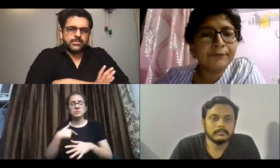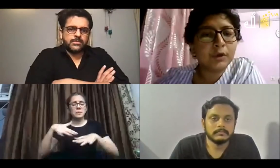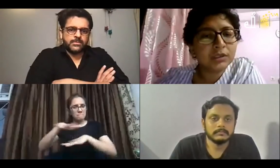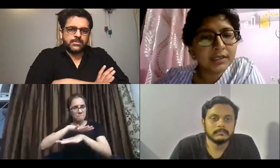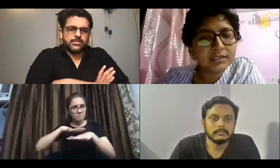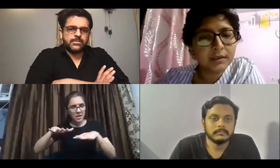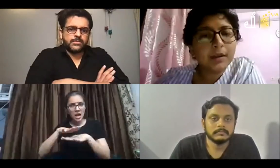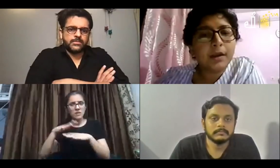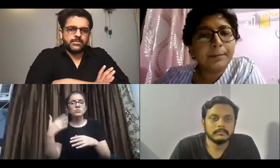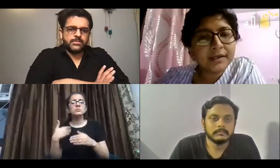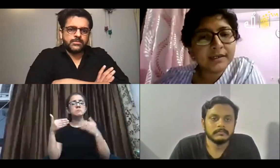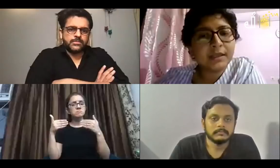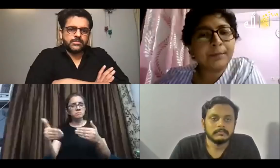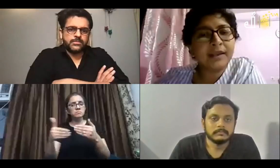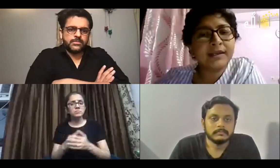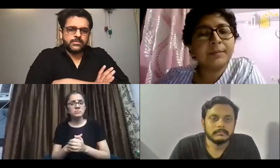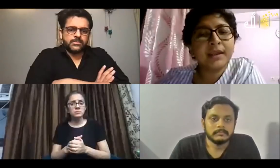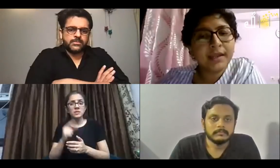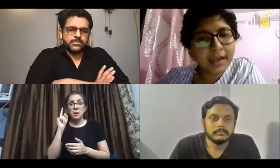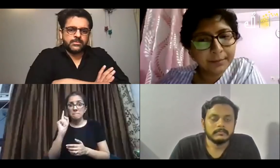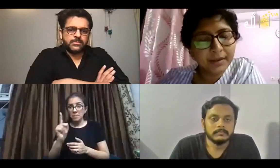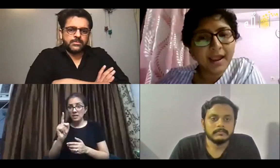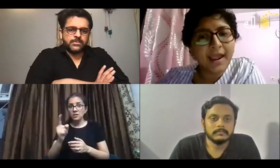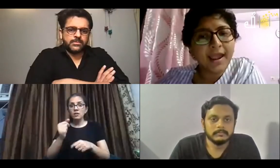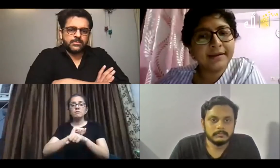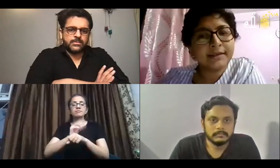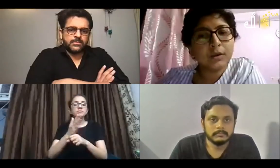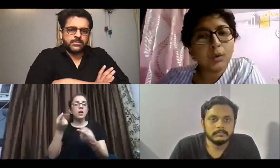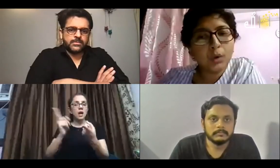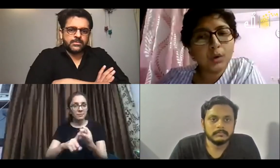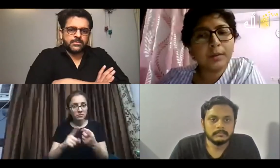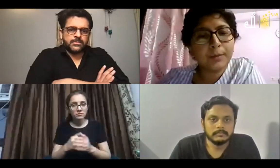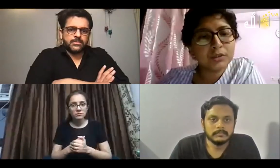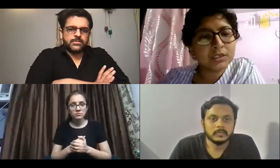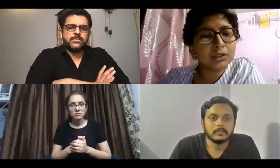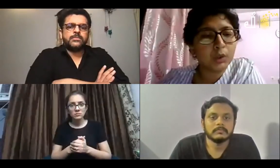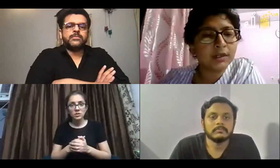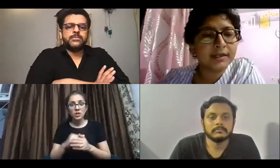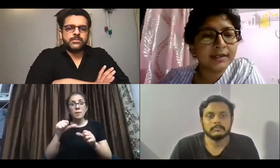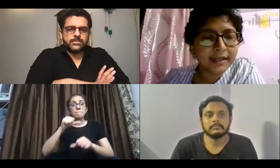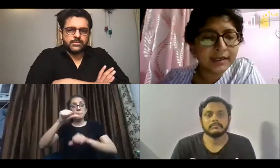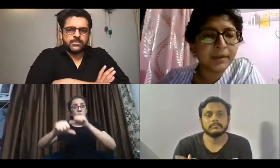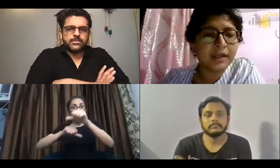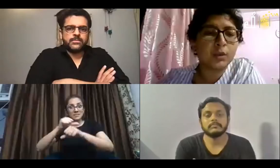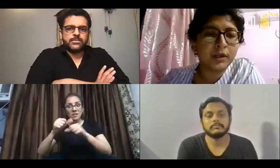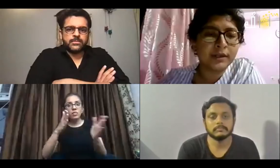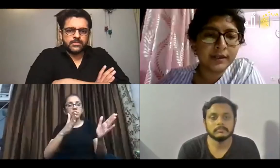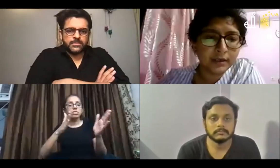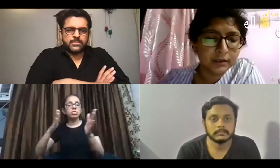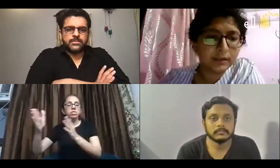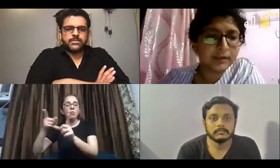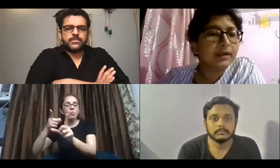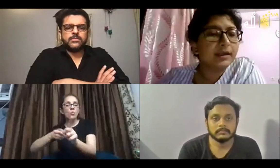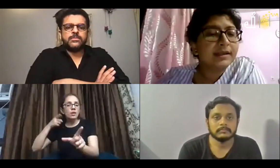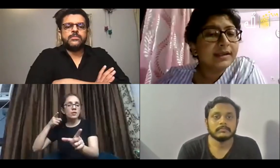go for this, but the pandemic came and the whole process got delayed by